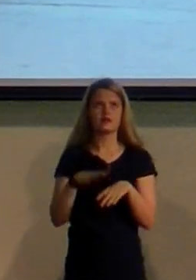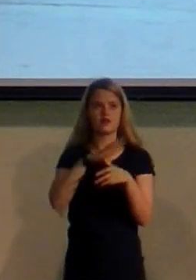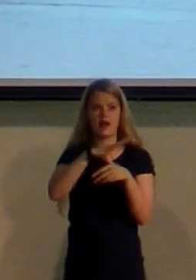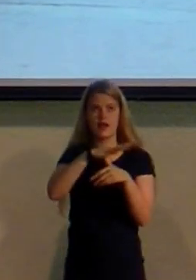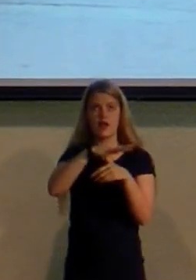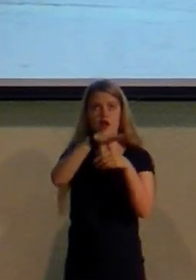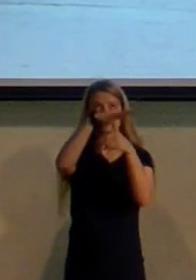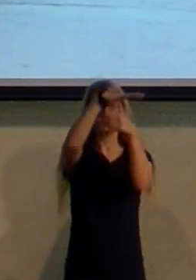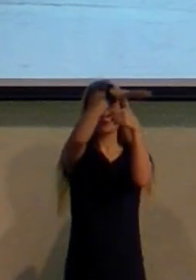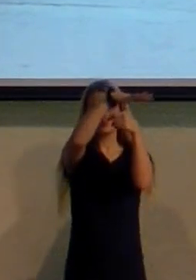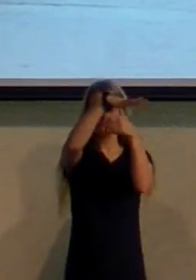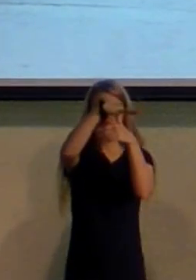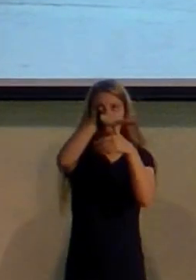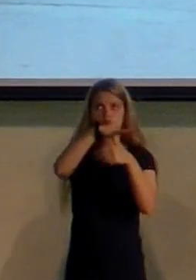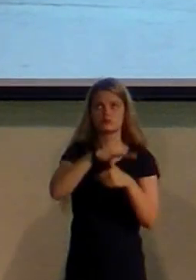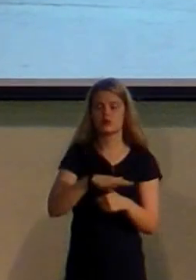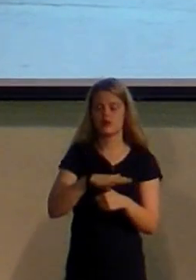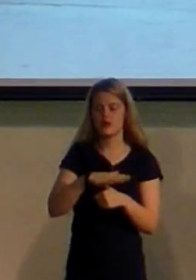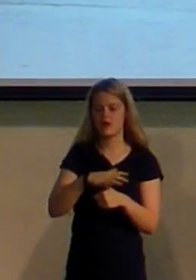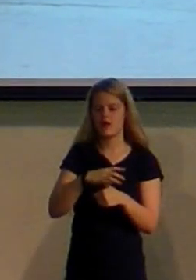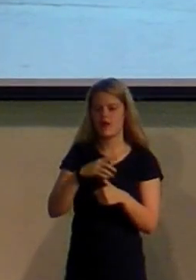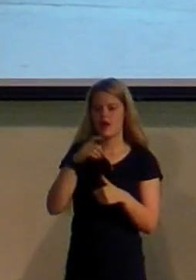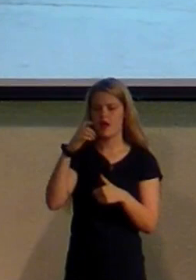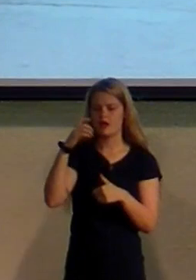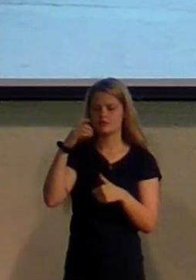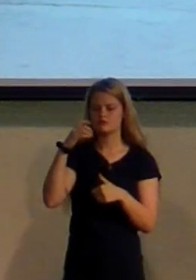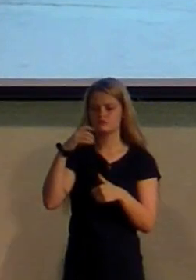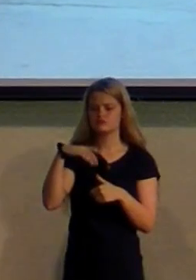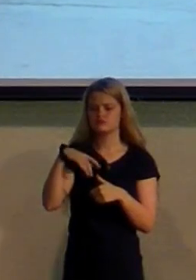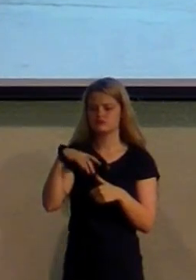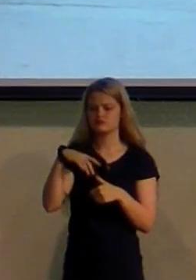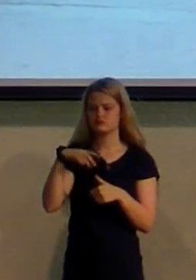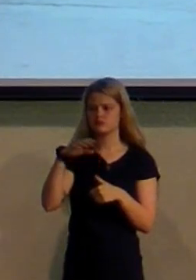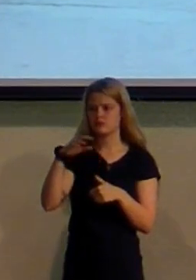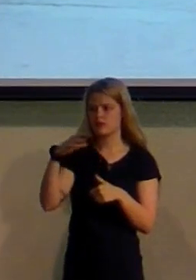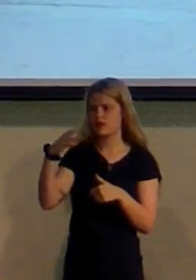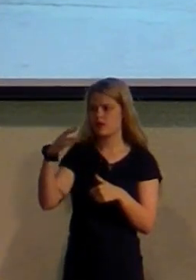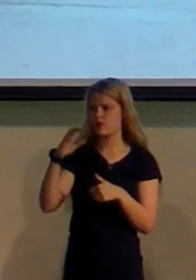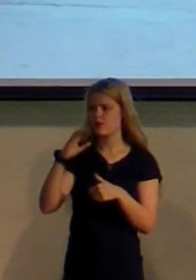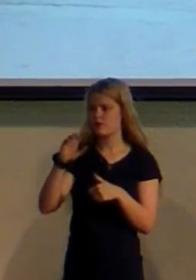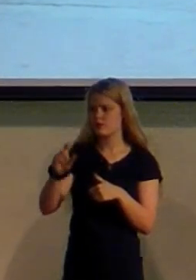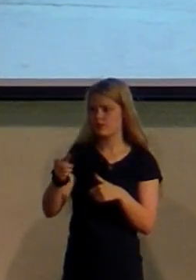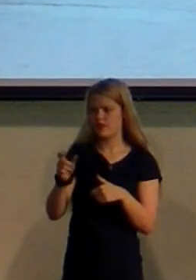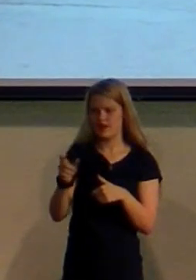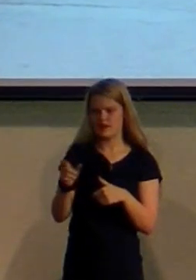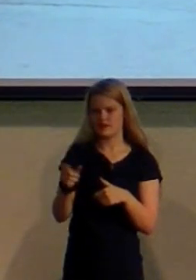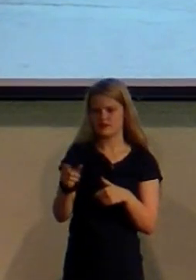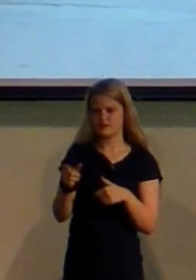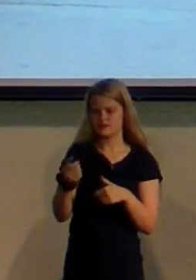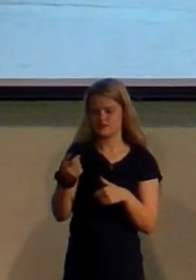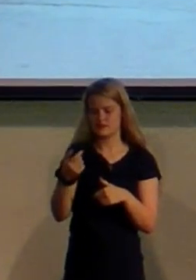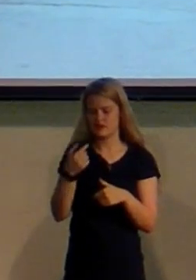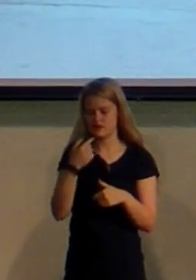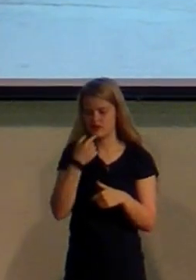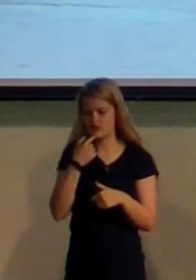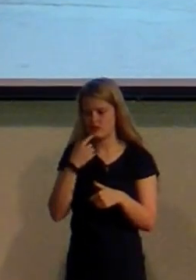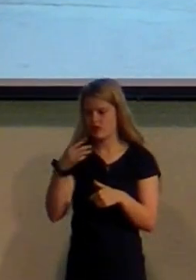radio operator sends a message to the pilot and says, "You're too early. Drop out of